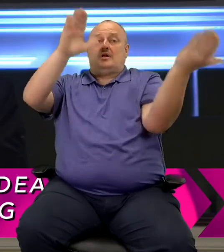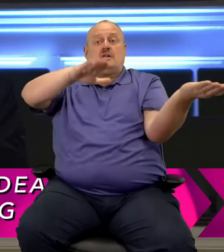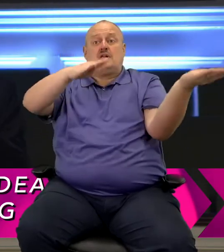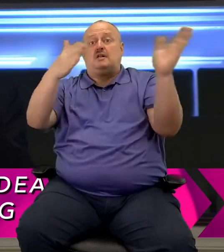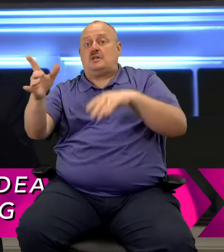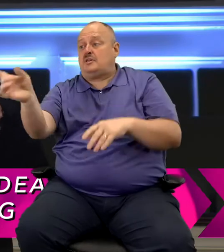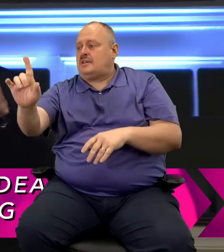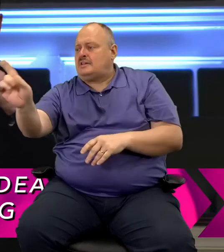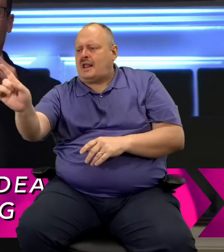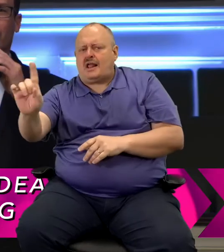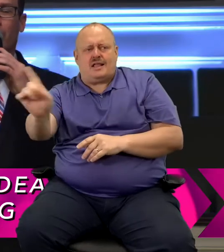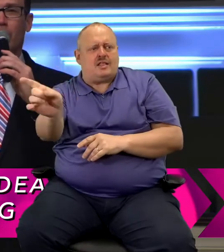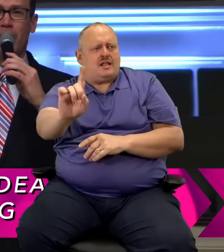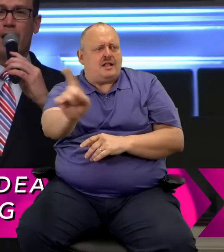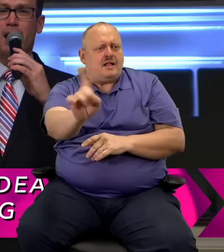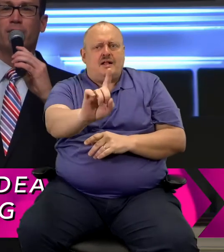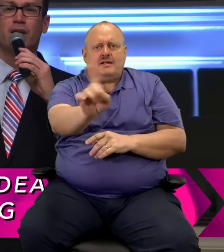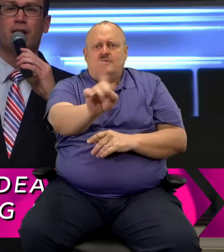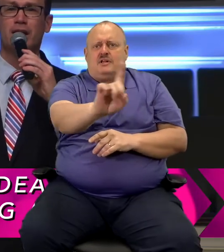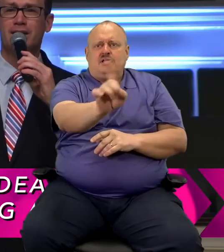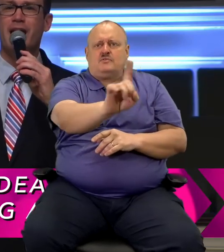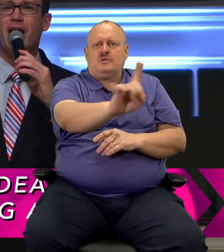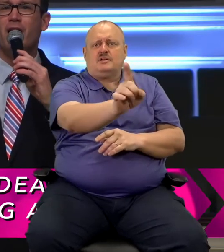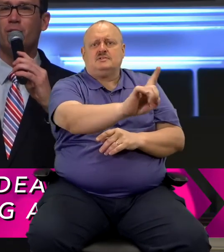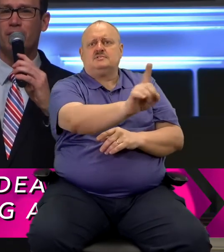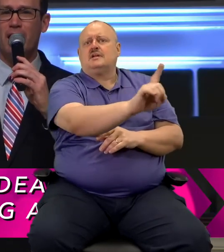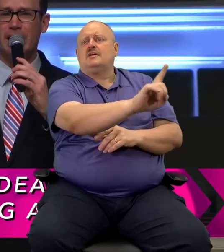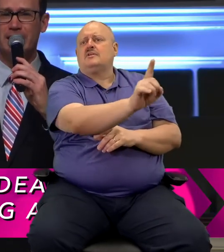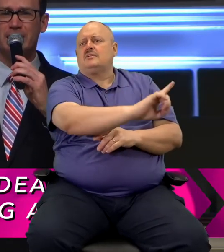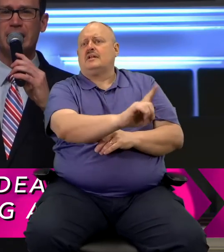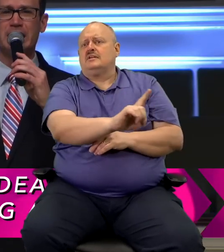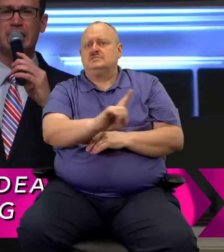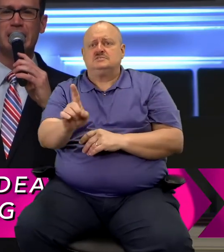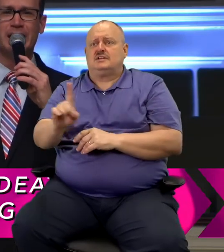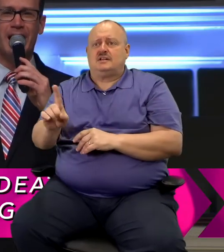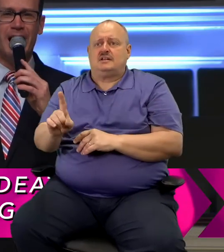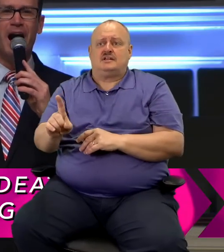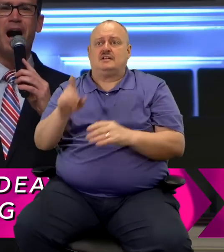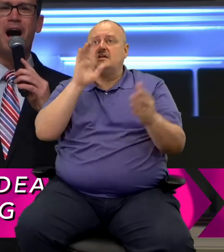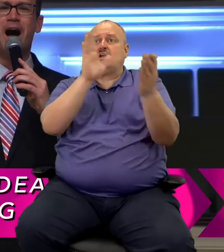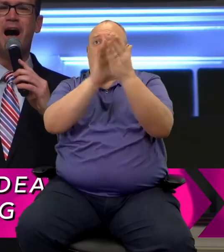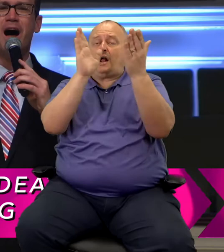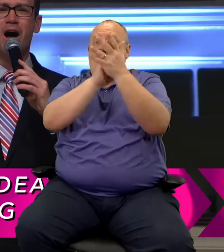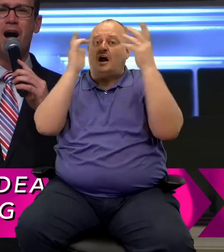hallelujah. Where death is now thy sting,